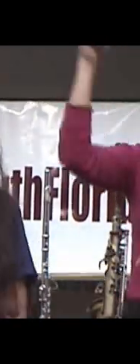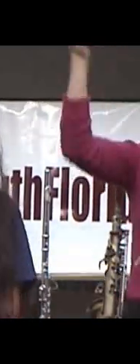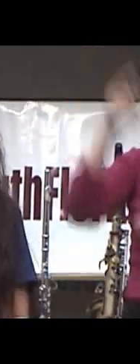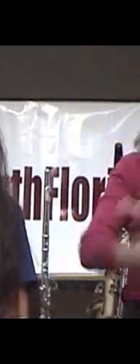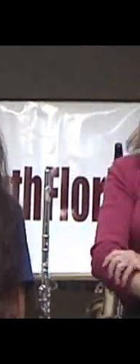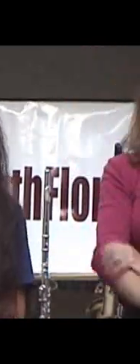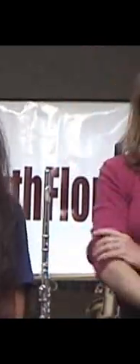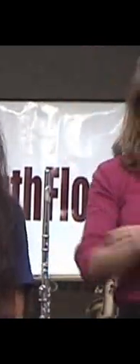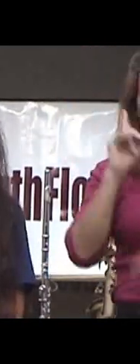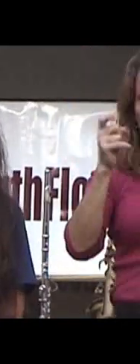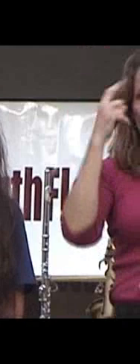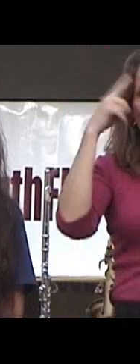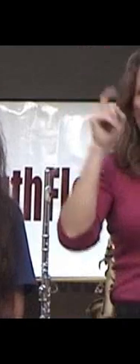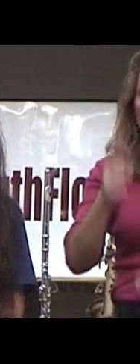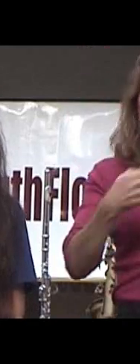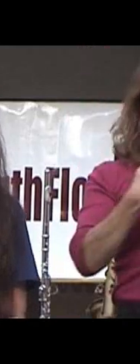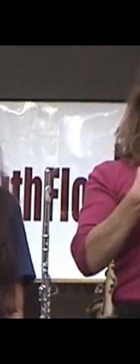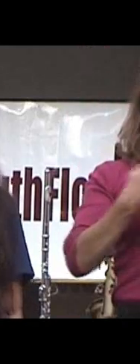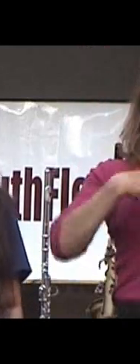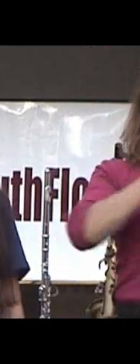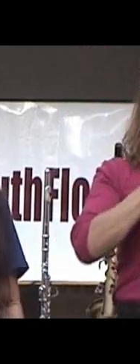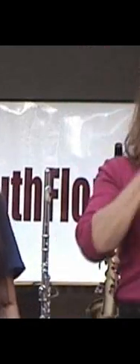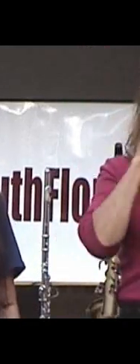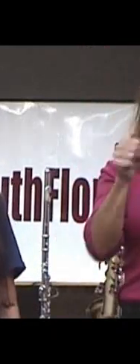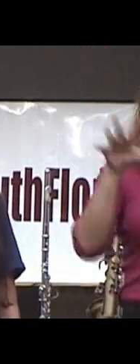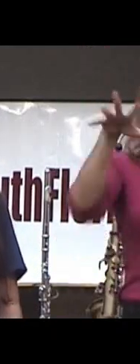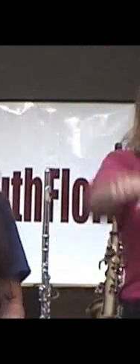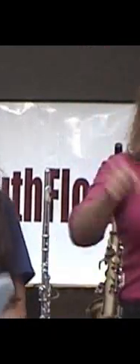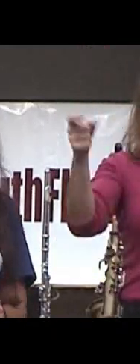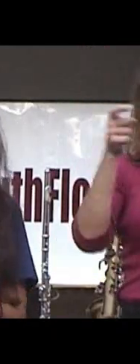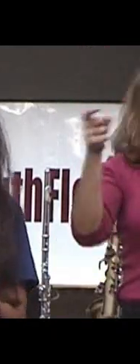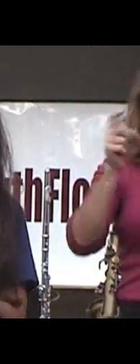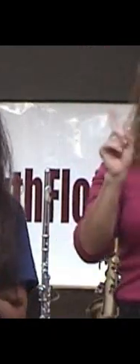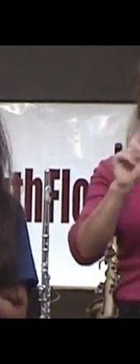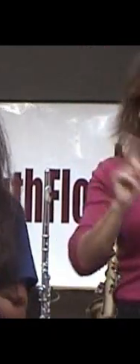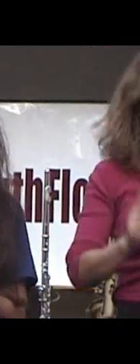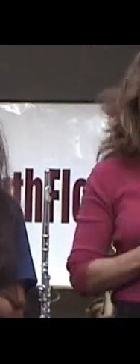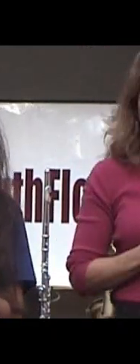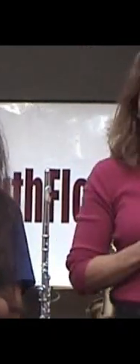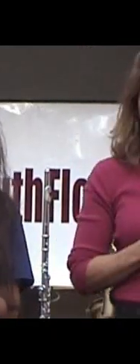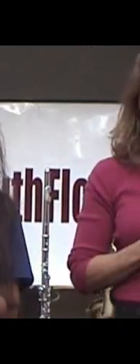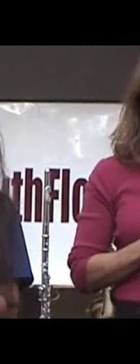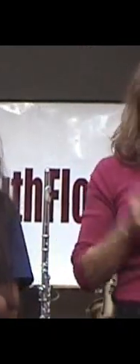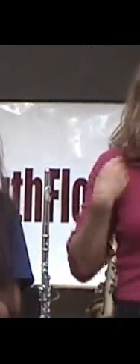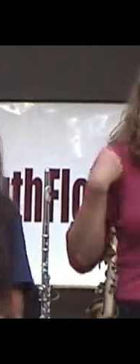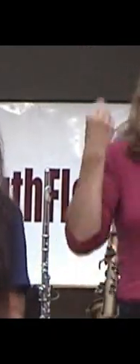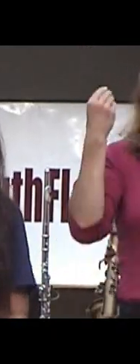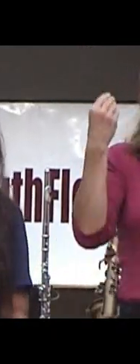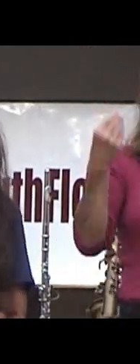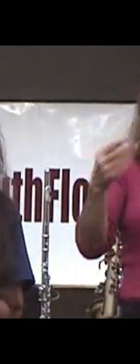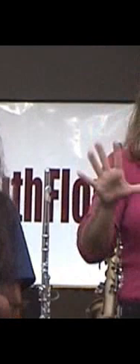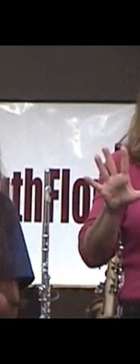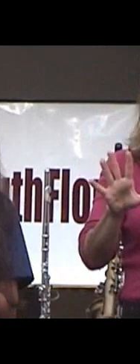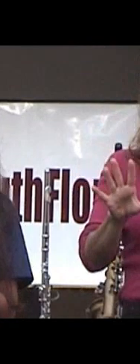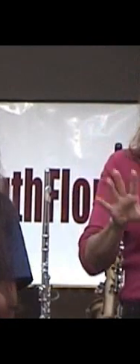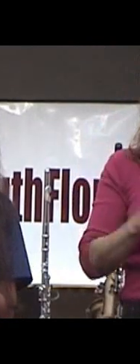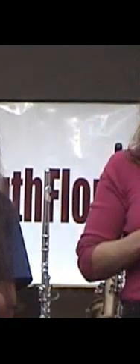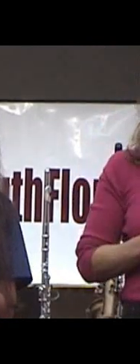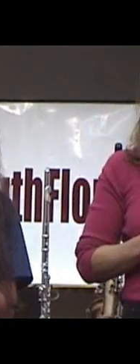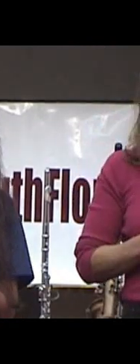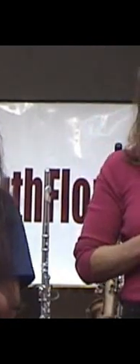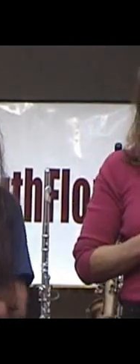The government's supposed to be representing us, not taking control. We don't want this, and yet the government went against us